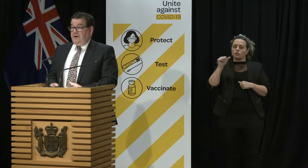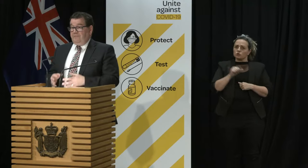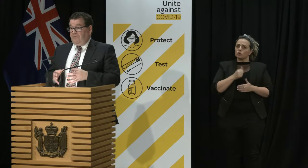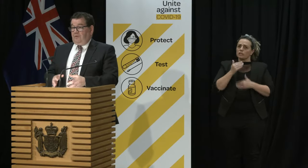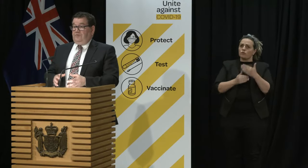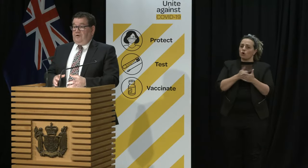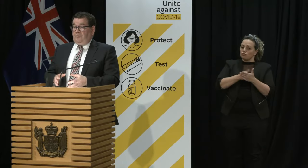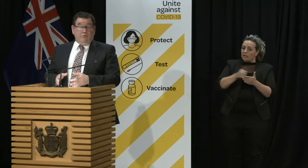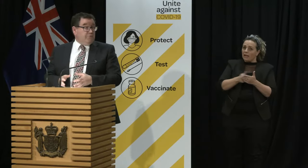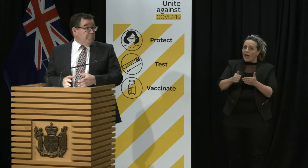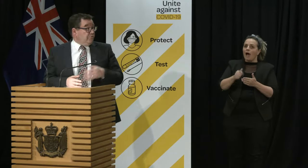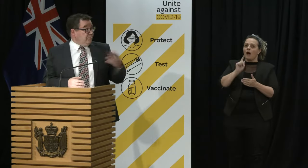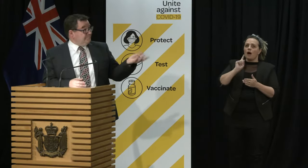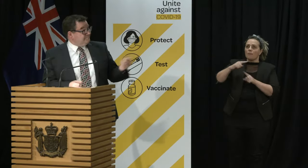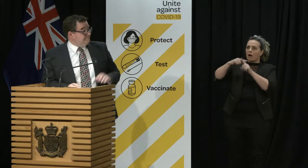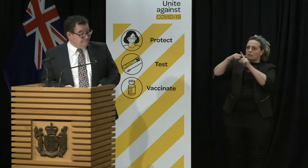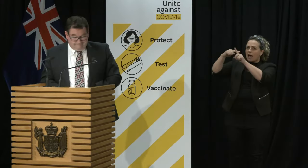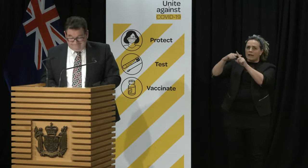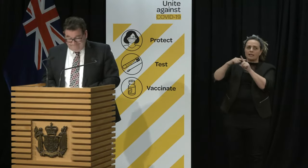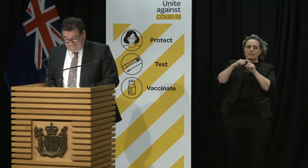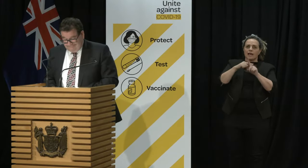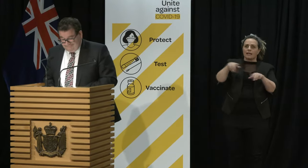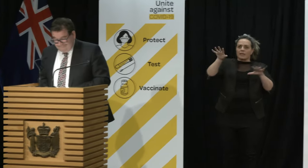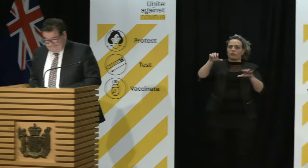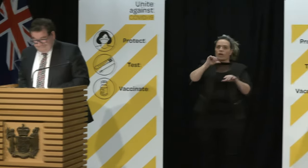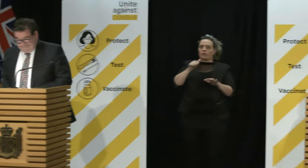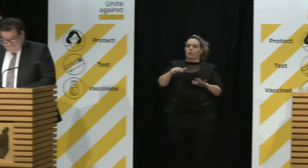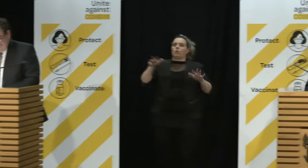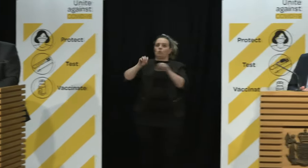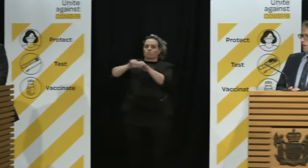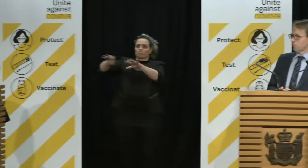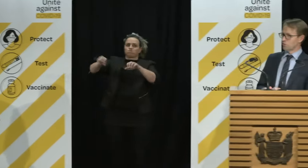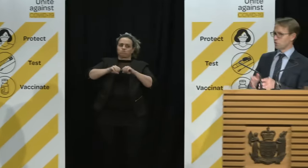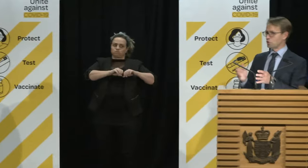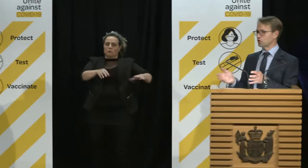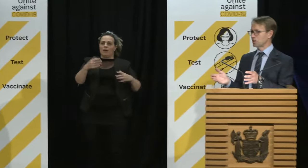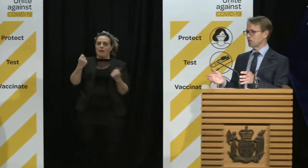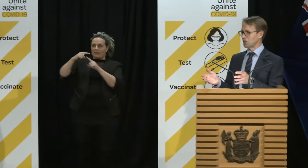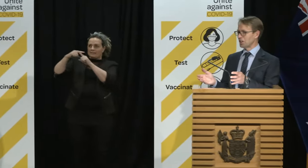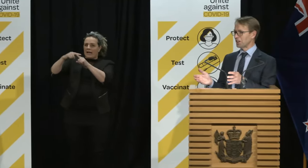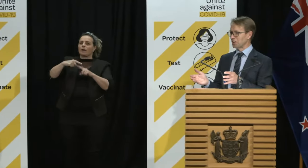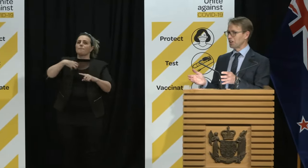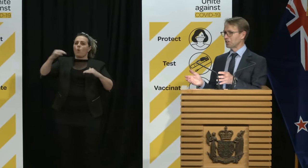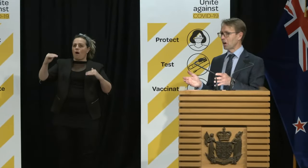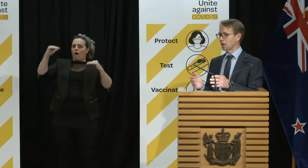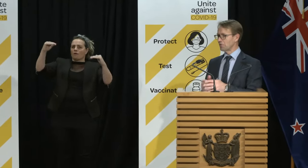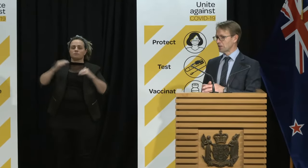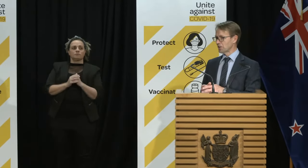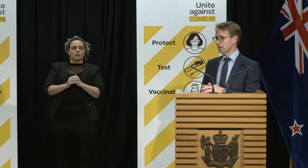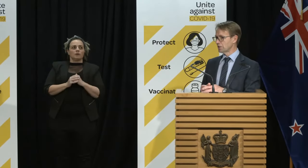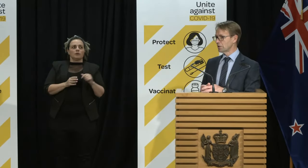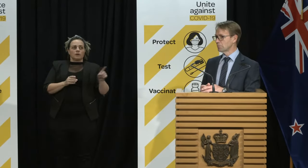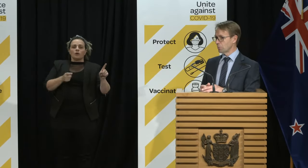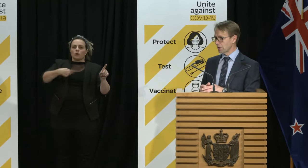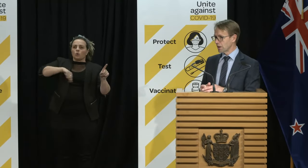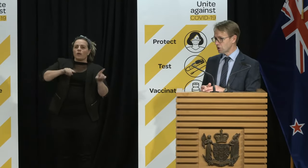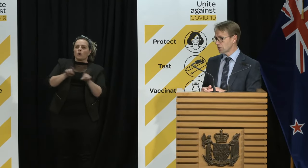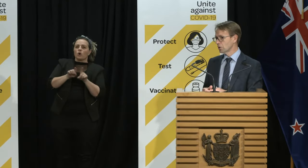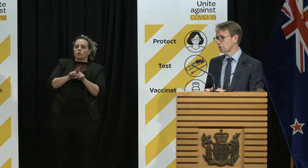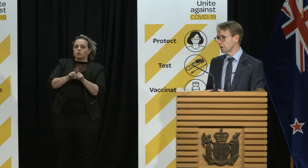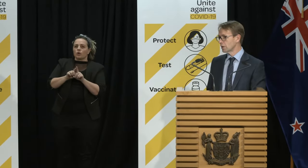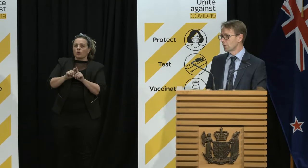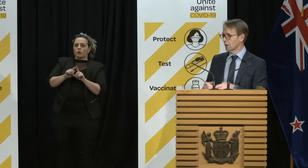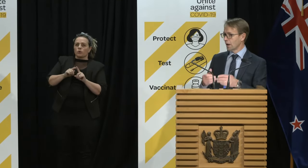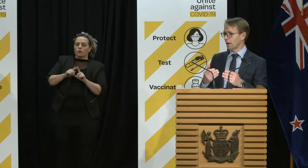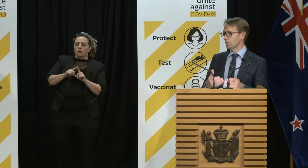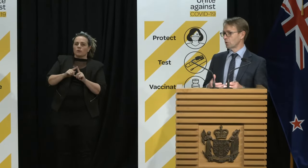testing and then focus in on hotspots. Yeah, and we're looking at it again as part of a sort of future testing in a highly vaccinated population,